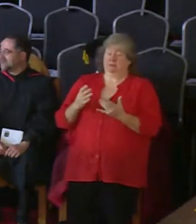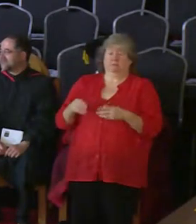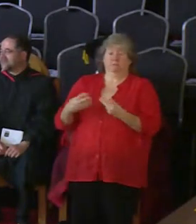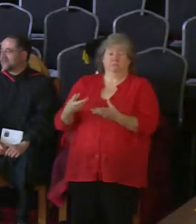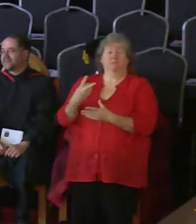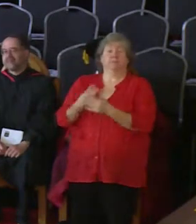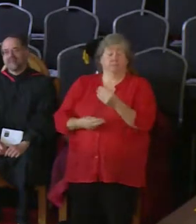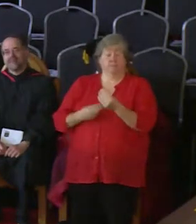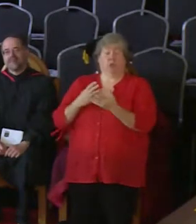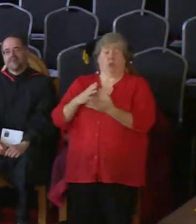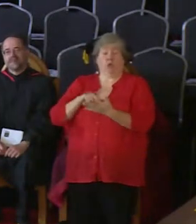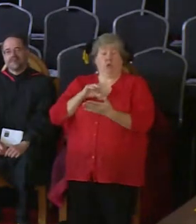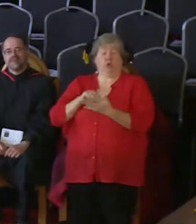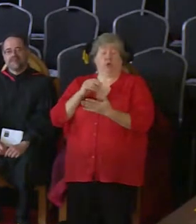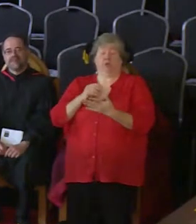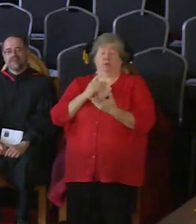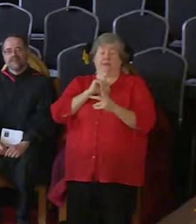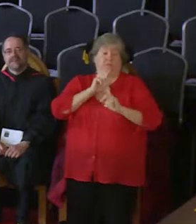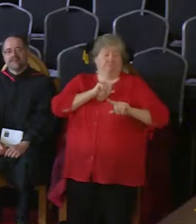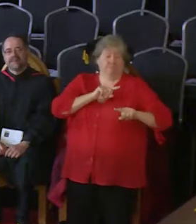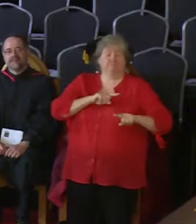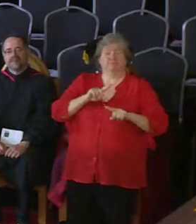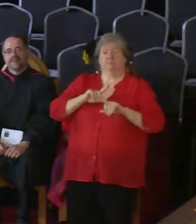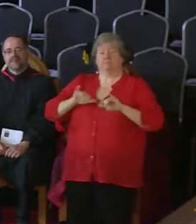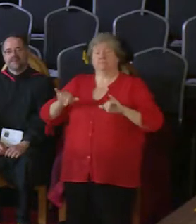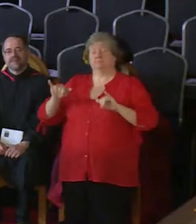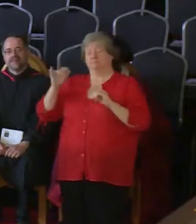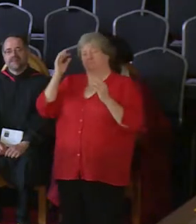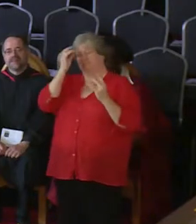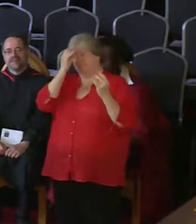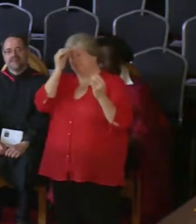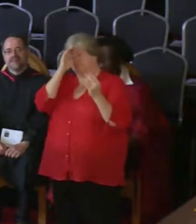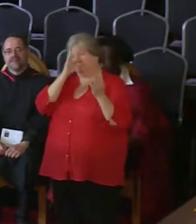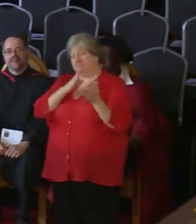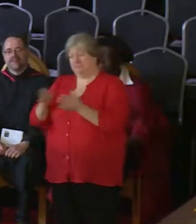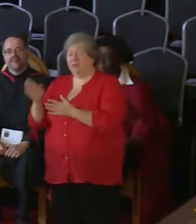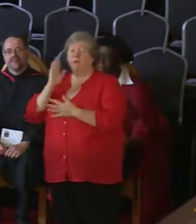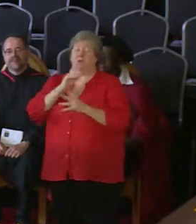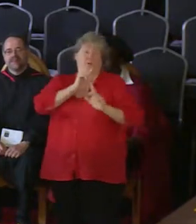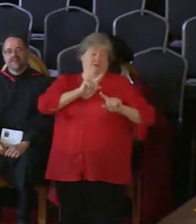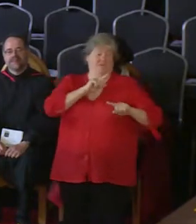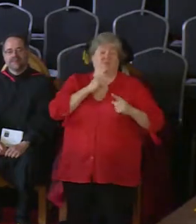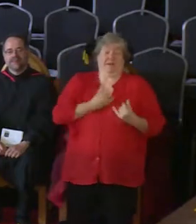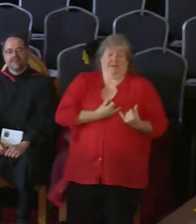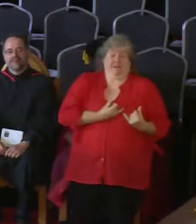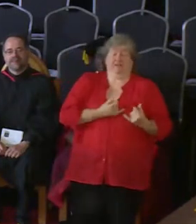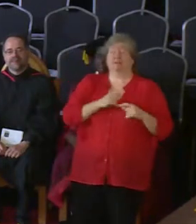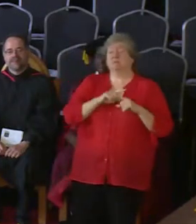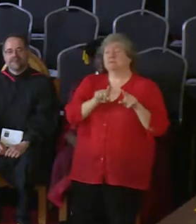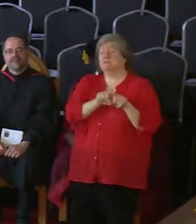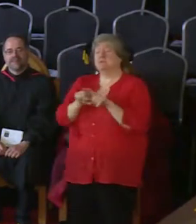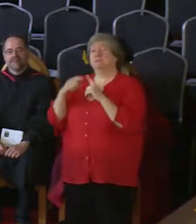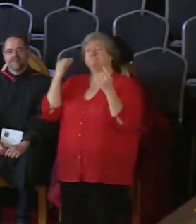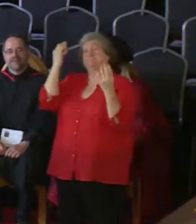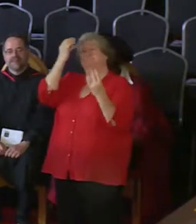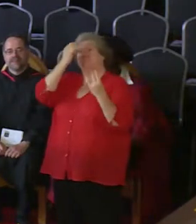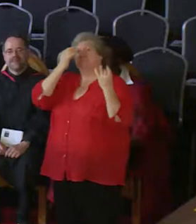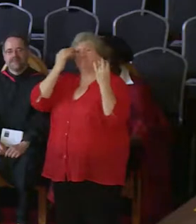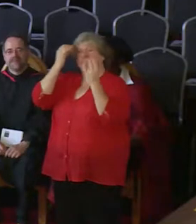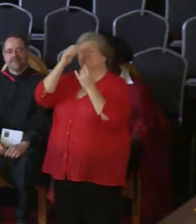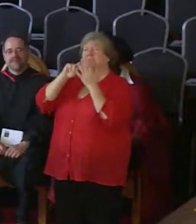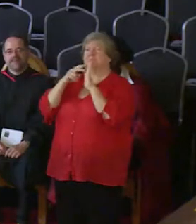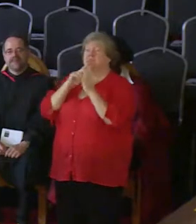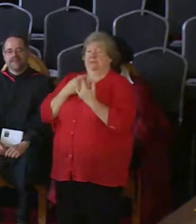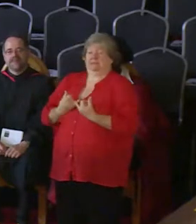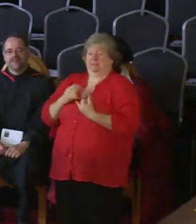thinking. Reactive thinking, fast thinking, that addresses the now, but also reflective thinking that rises above the here and